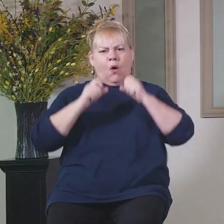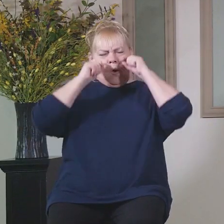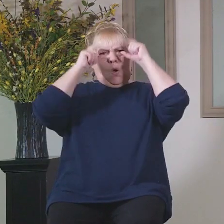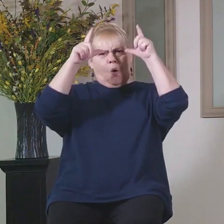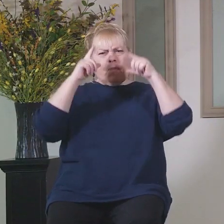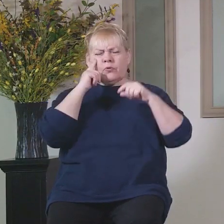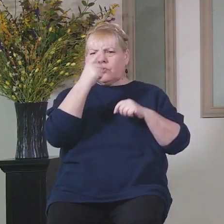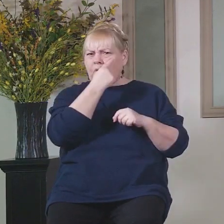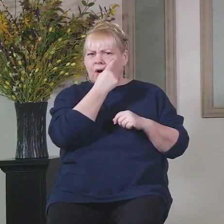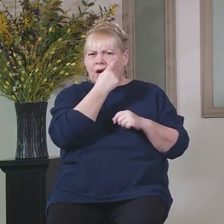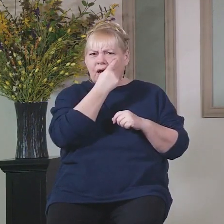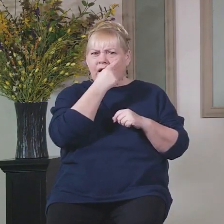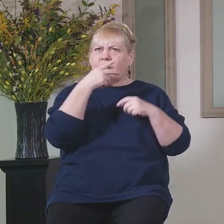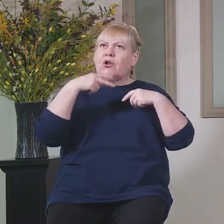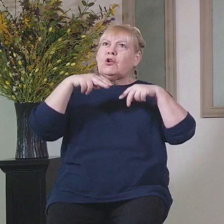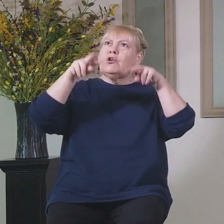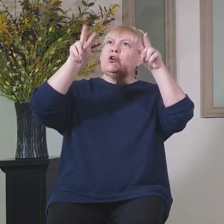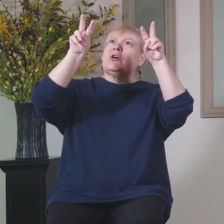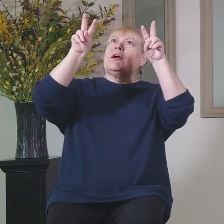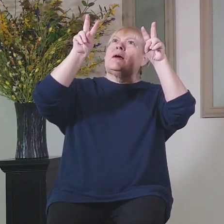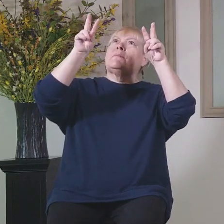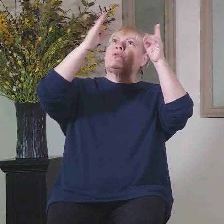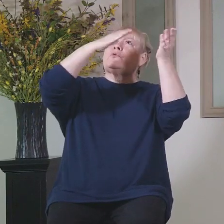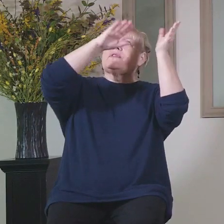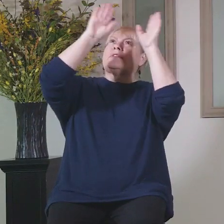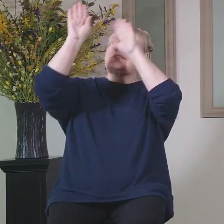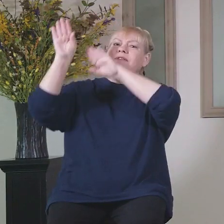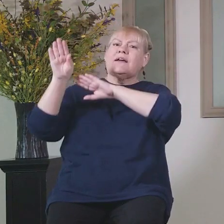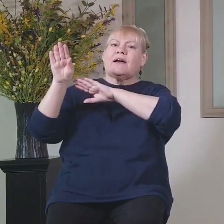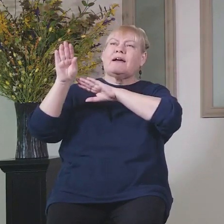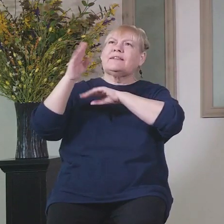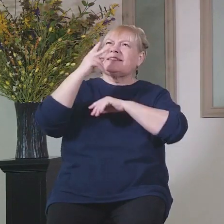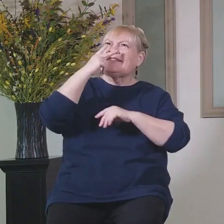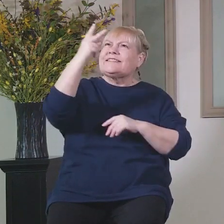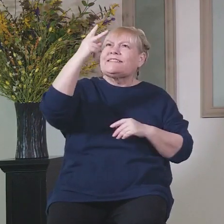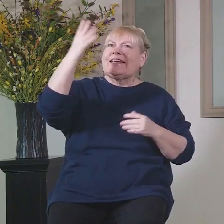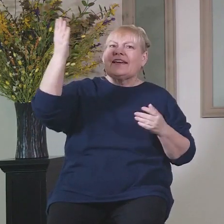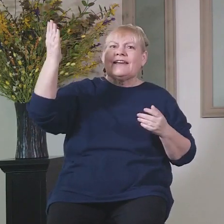eyes, look up to the skies, and see."